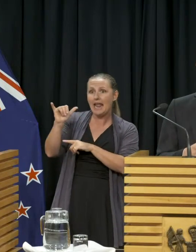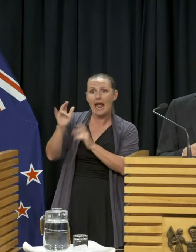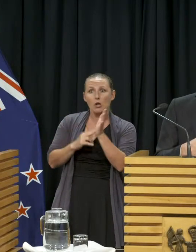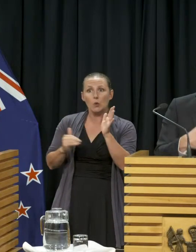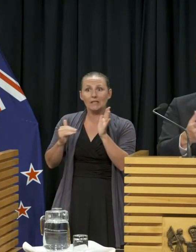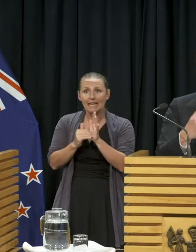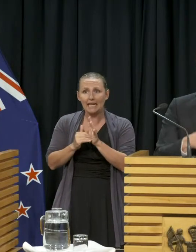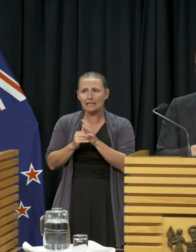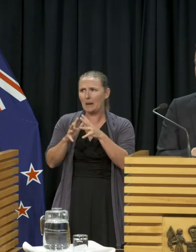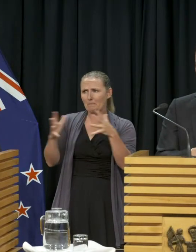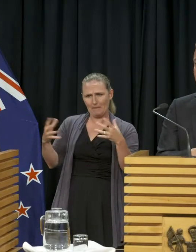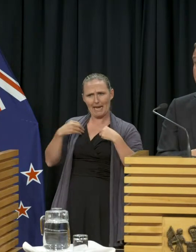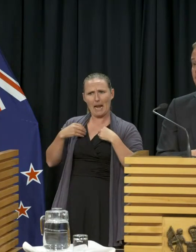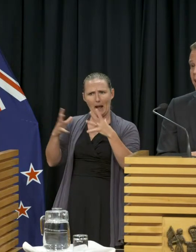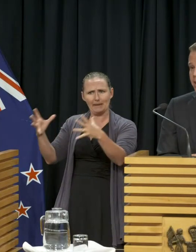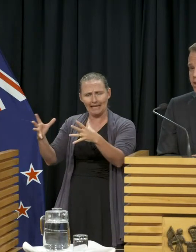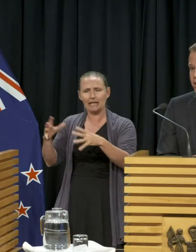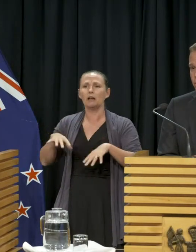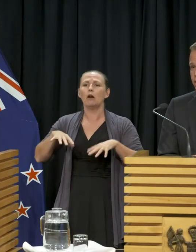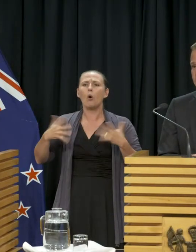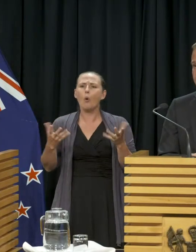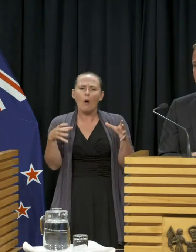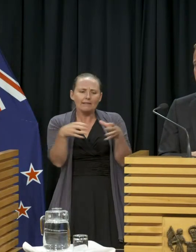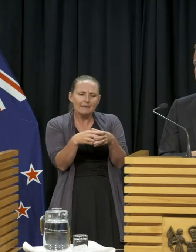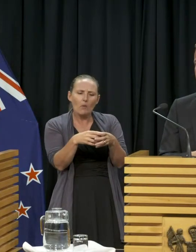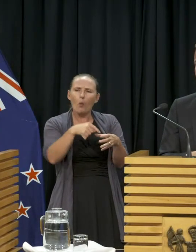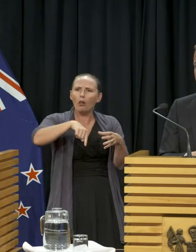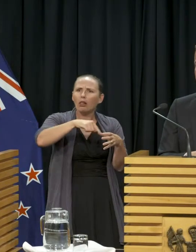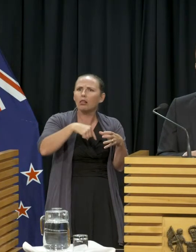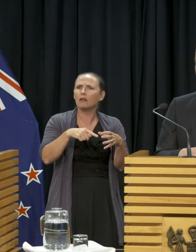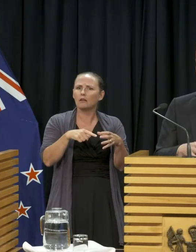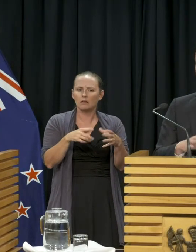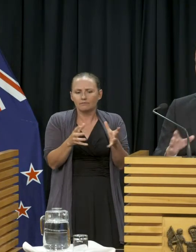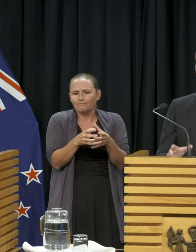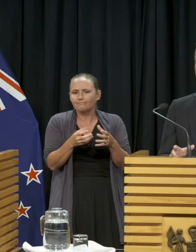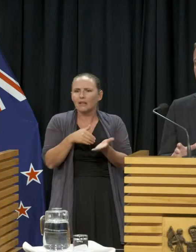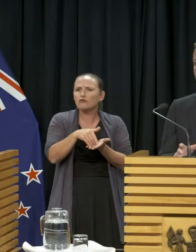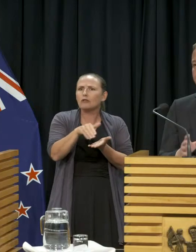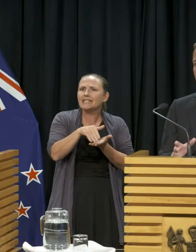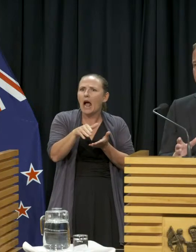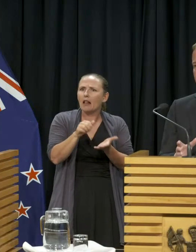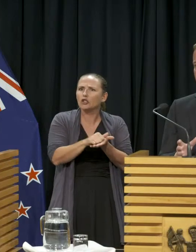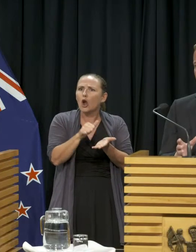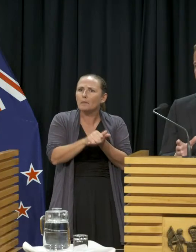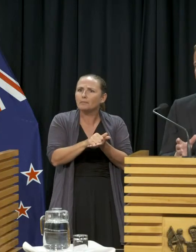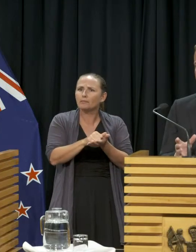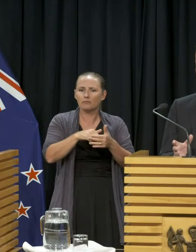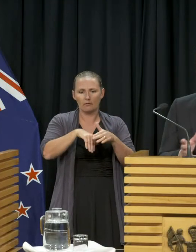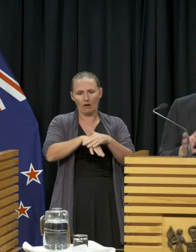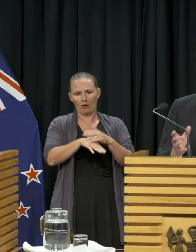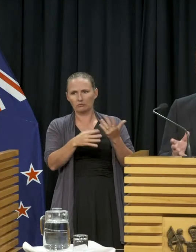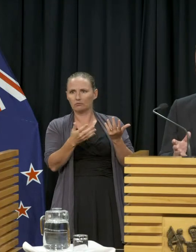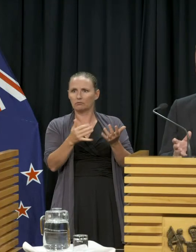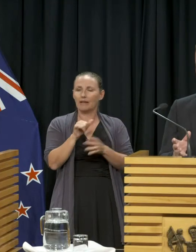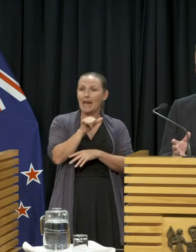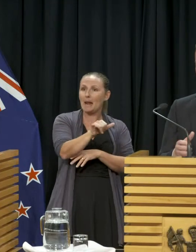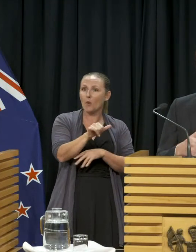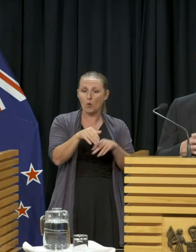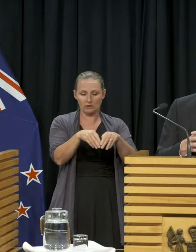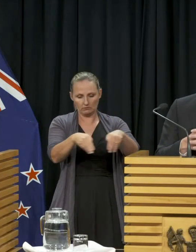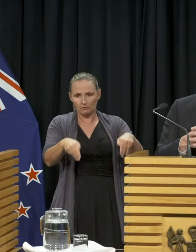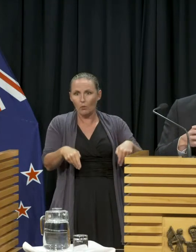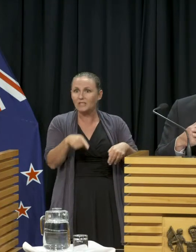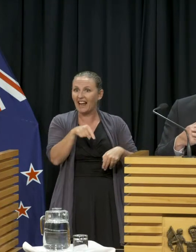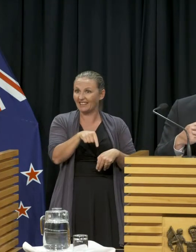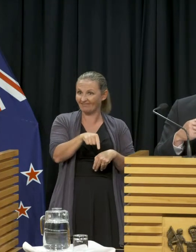through to the small retail outlets that are working airside of the border, where they may only have a handful of employees who are working in them.